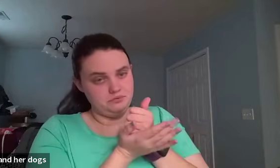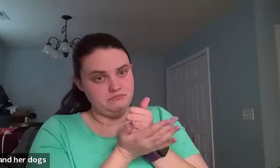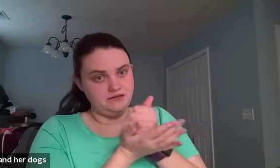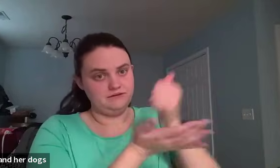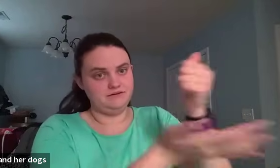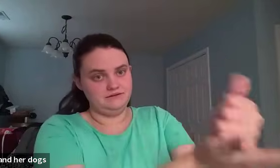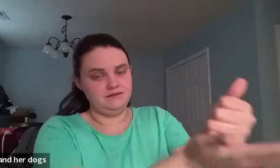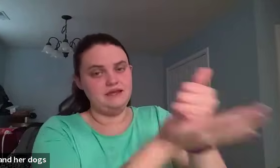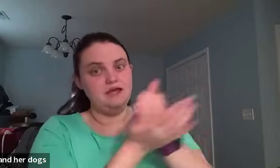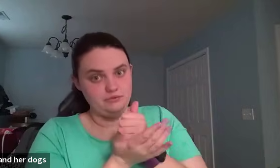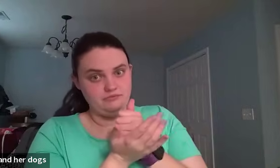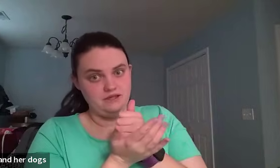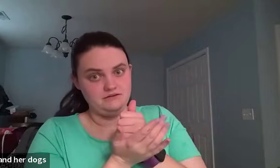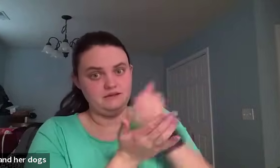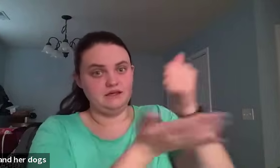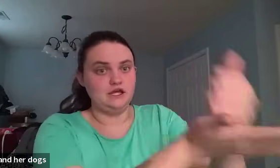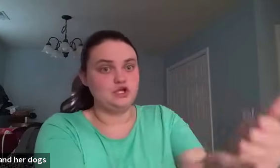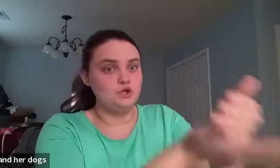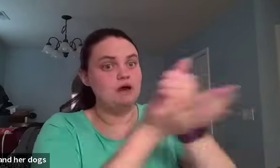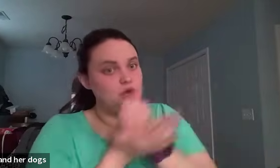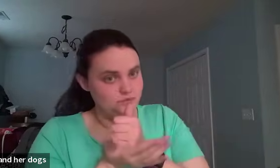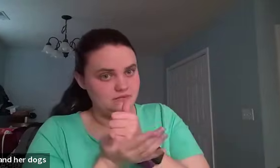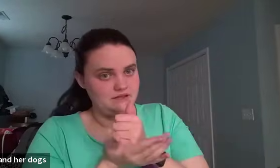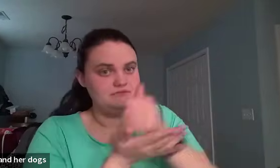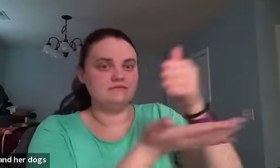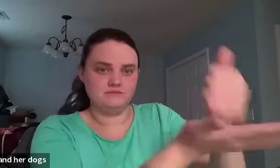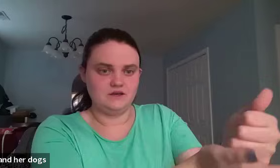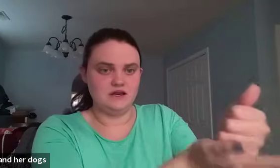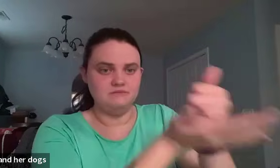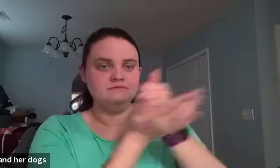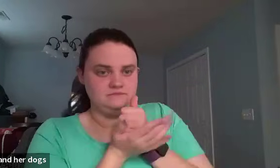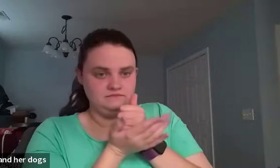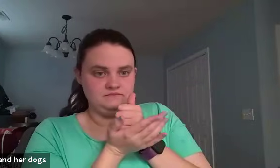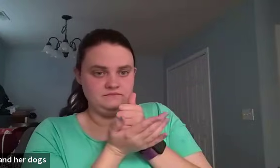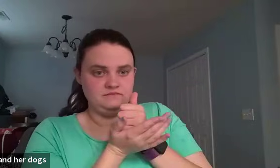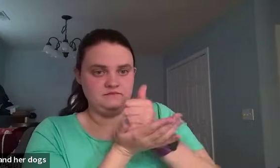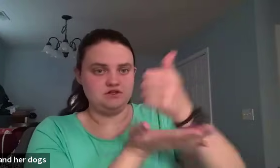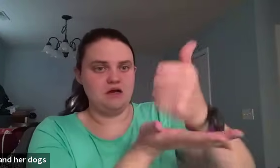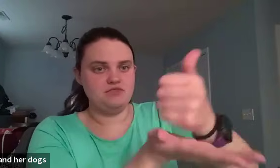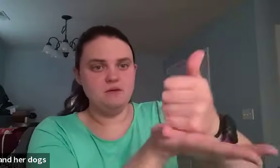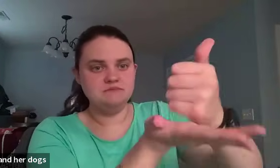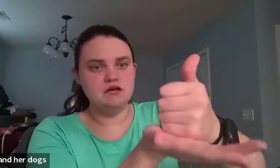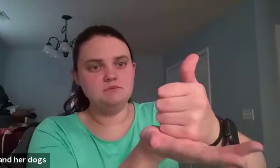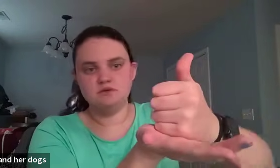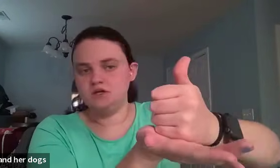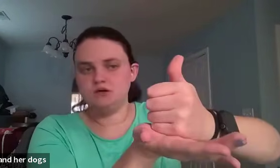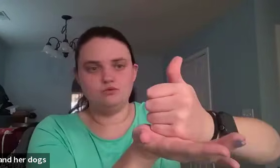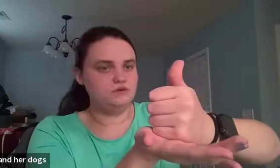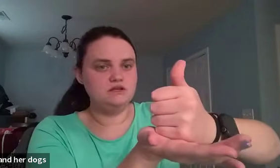Help me. Help me. Can you help me? Okay, so that thumbs up, really